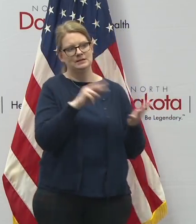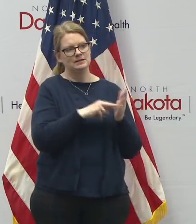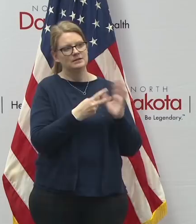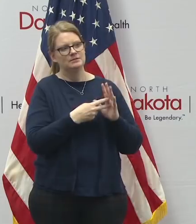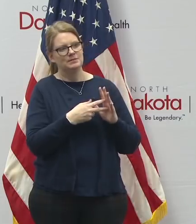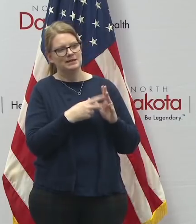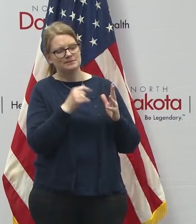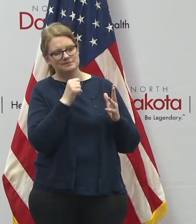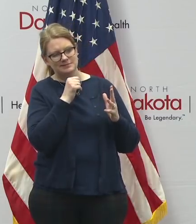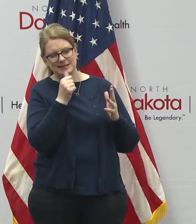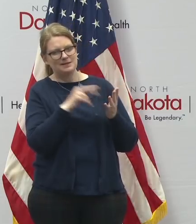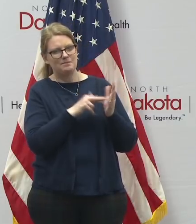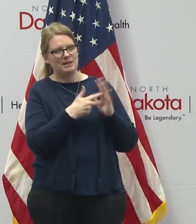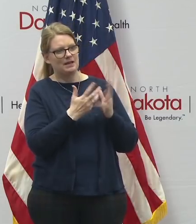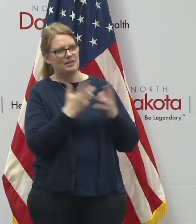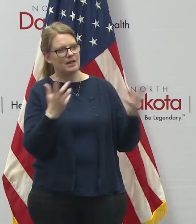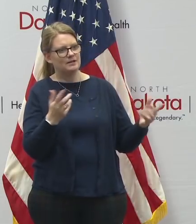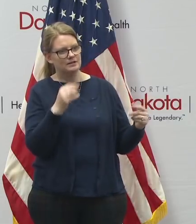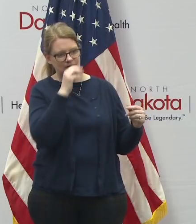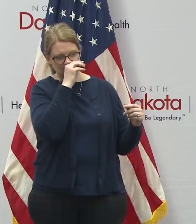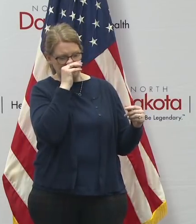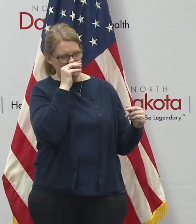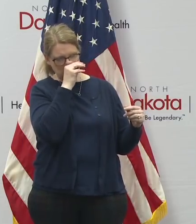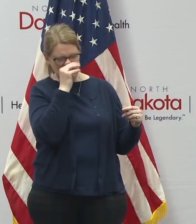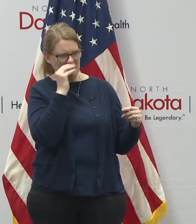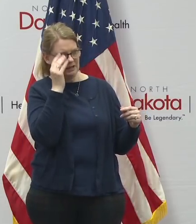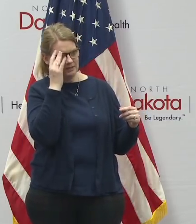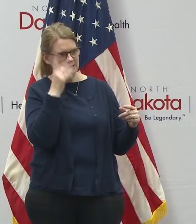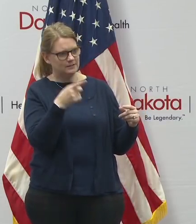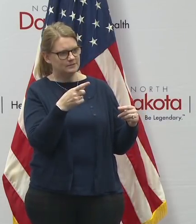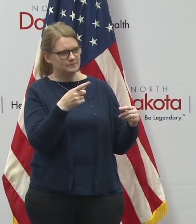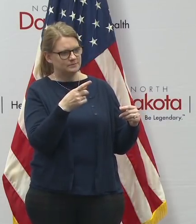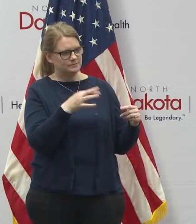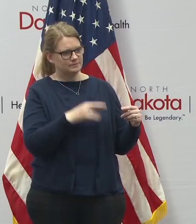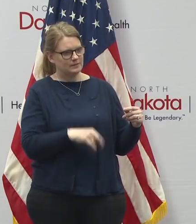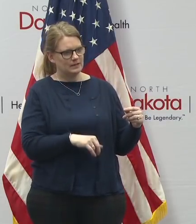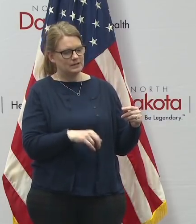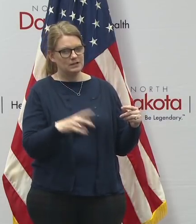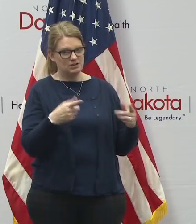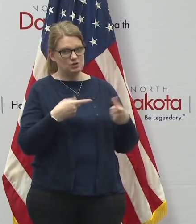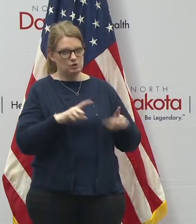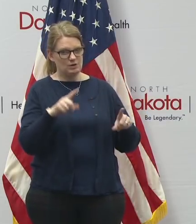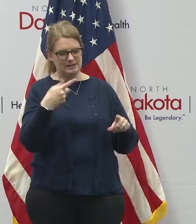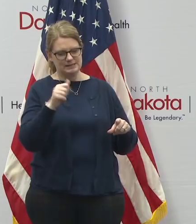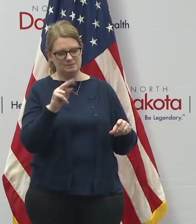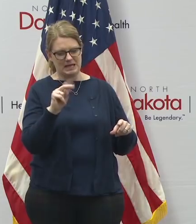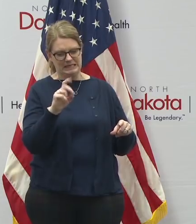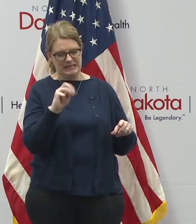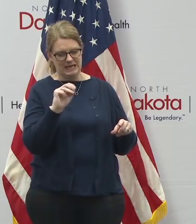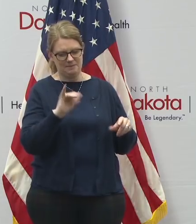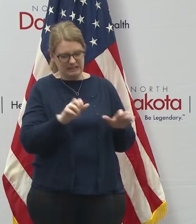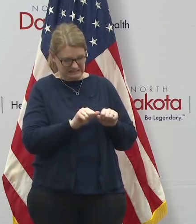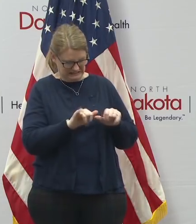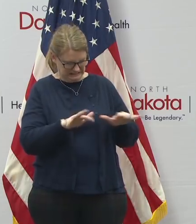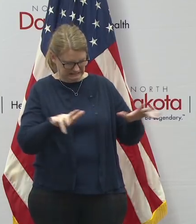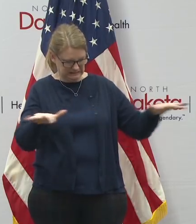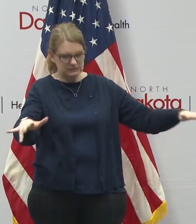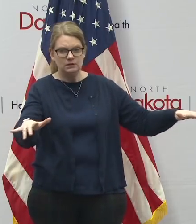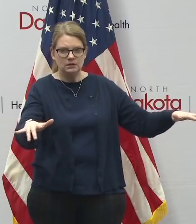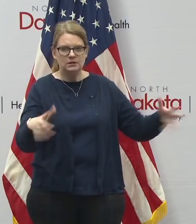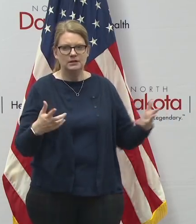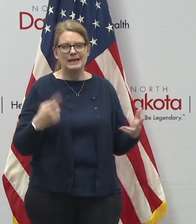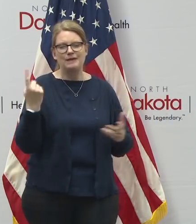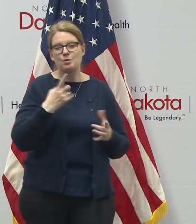Follow up to that. I'm thinking here that this is during a pandemic is when for all of us that